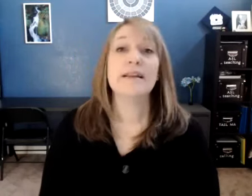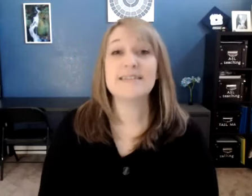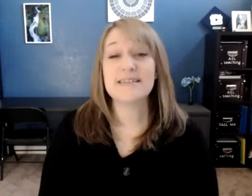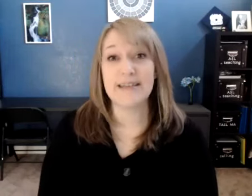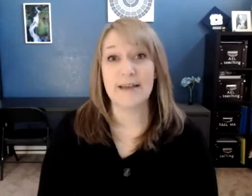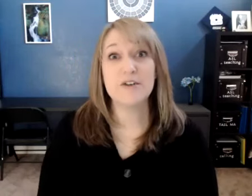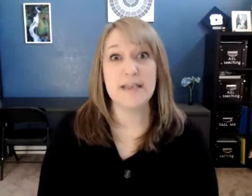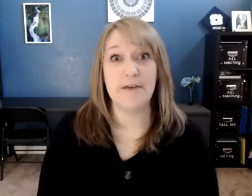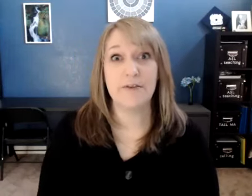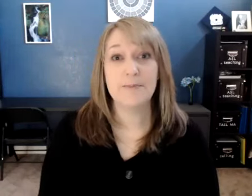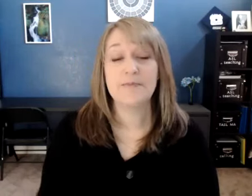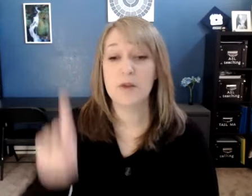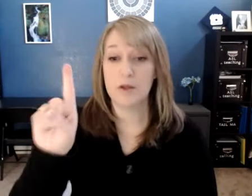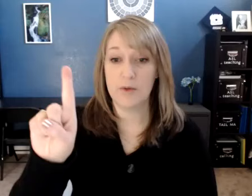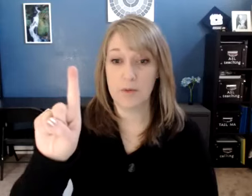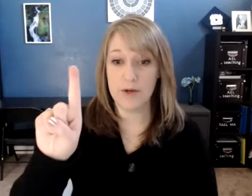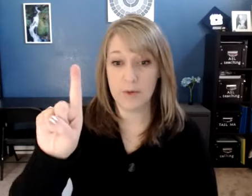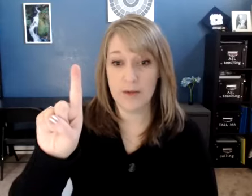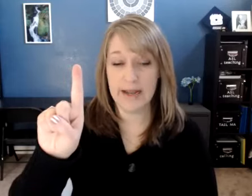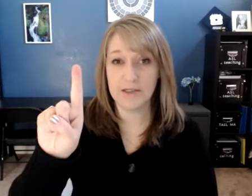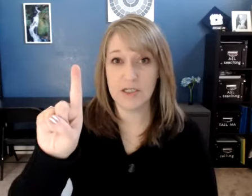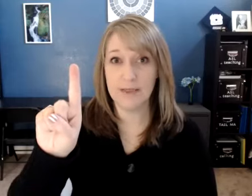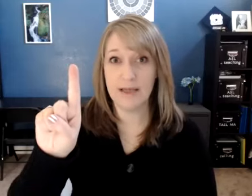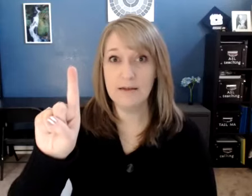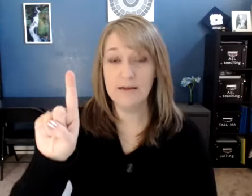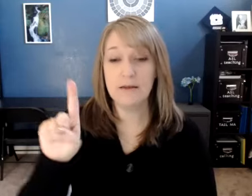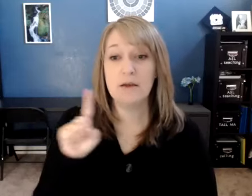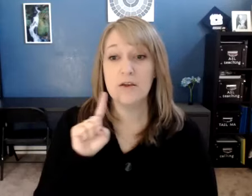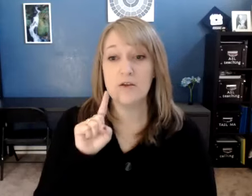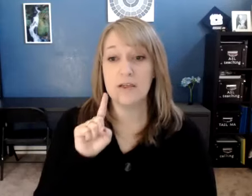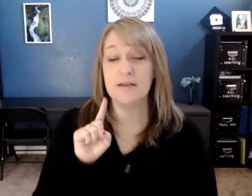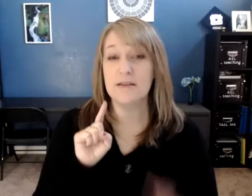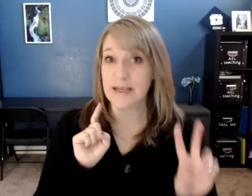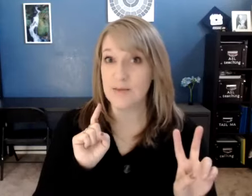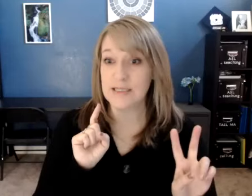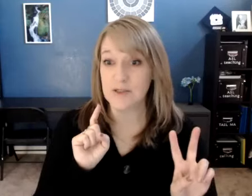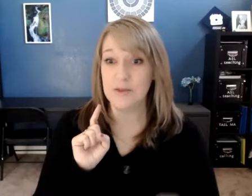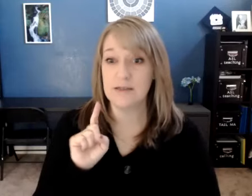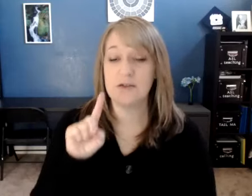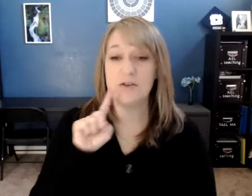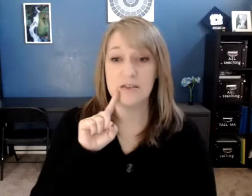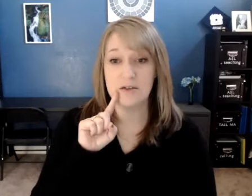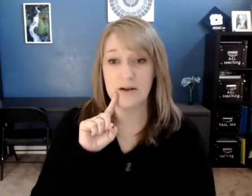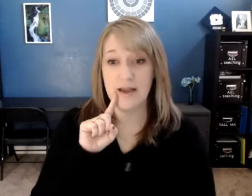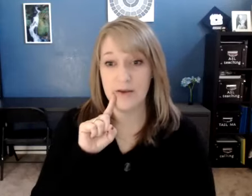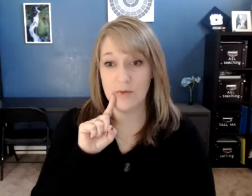Next is the sign for deaf. You want a number 1 hand shape again. This sign can be signed 2 ways also. You can start at